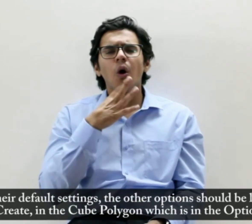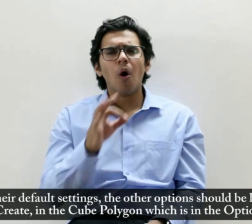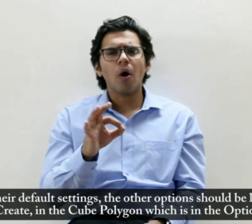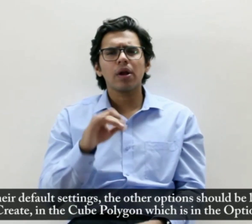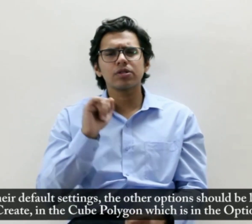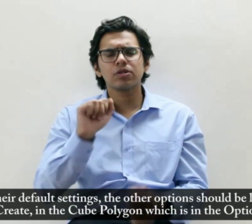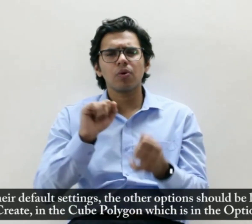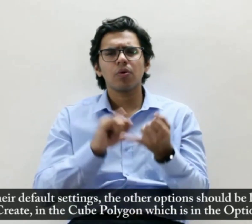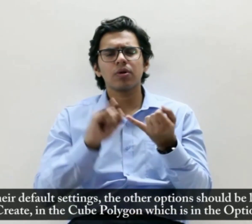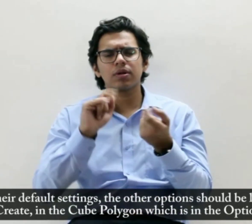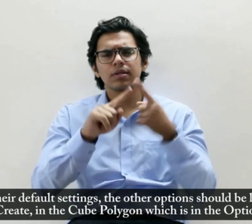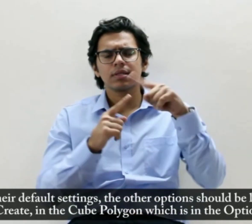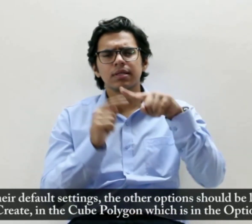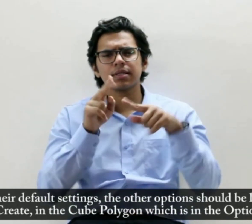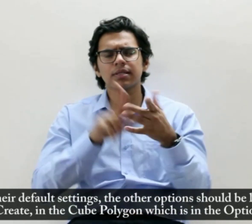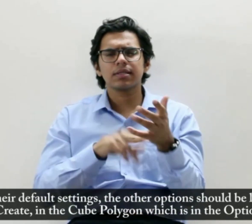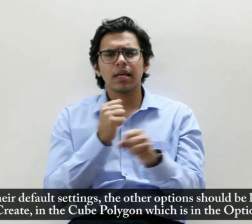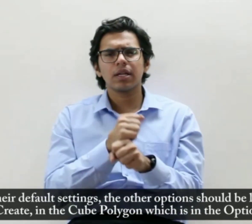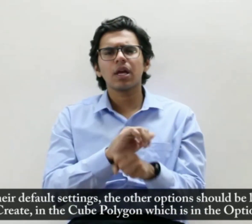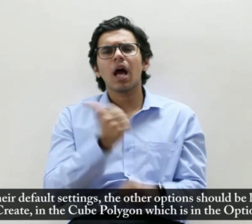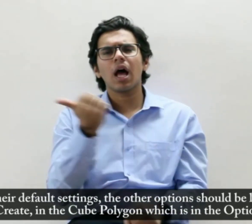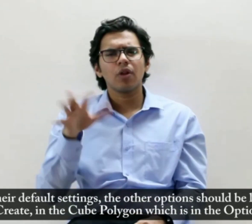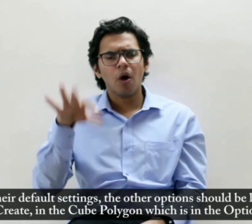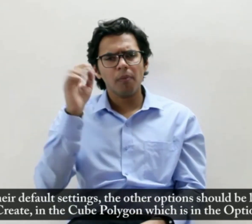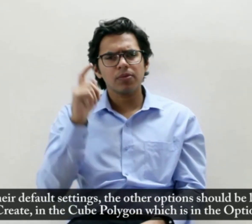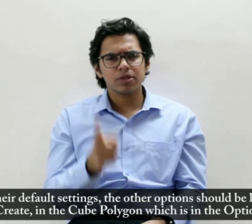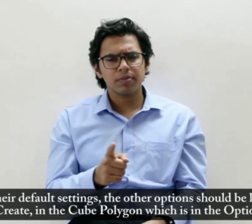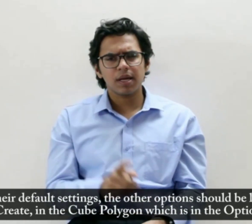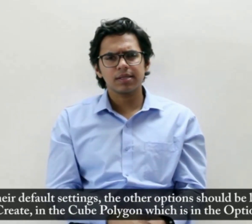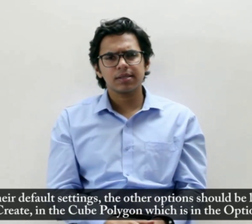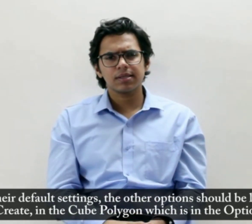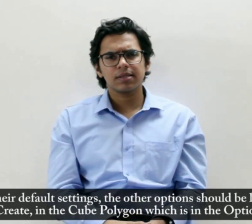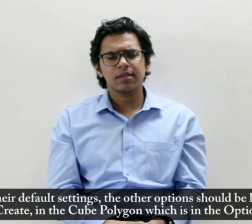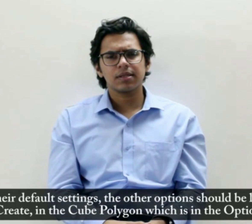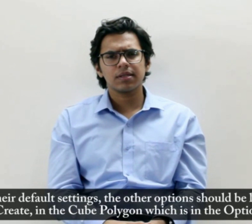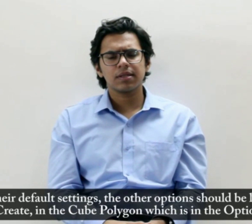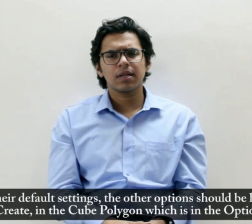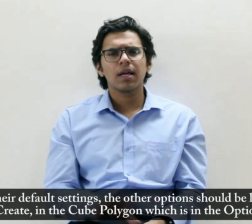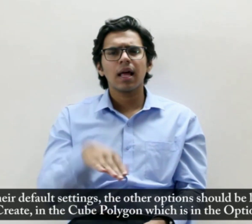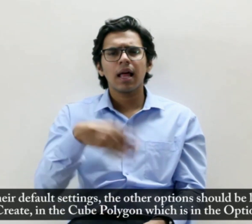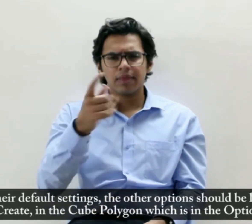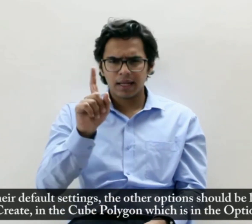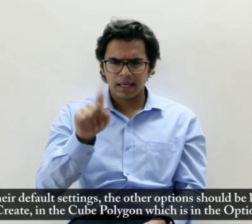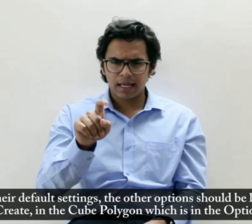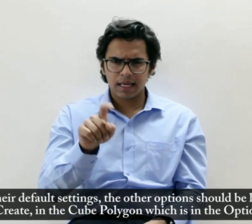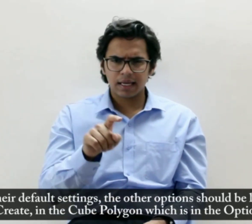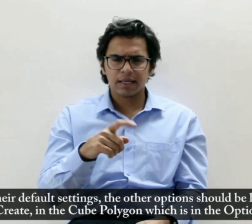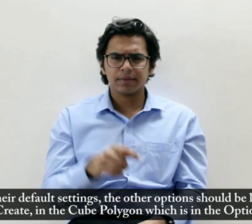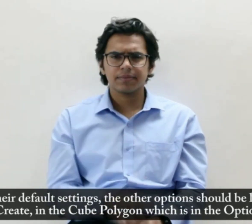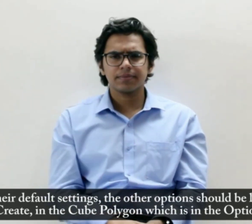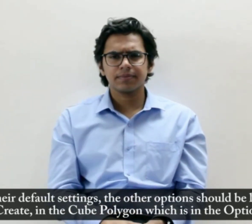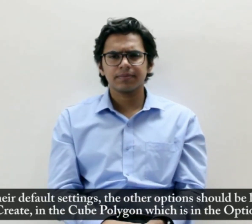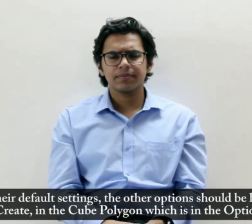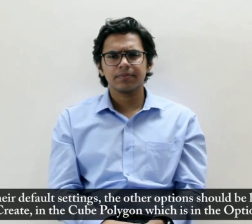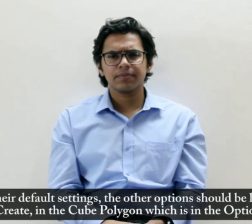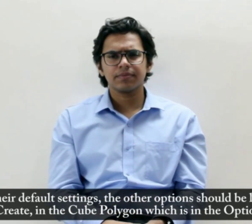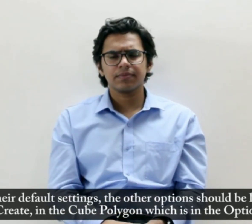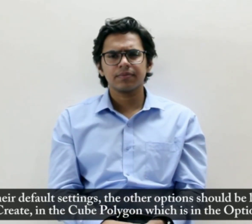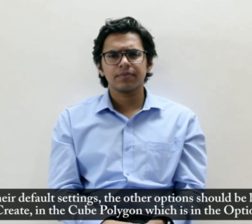At their default settings, the other options should be left. Then click Create in the cube